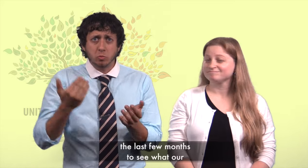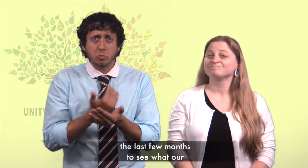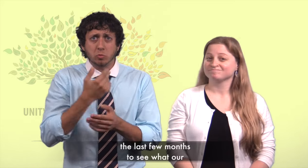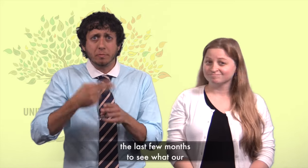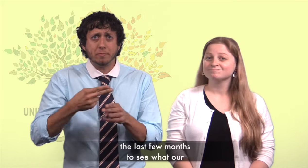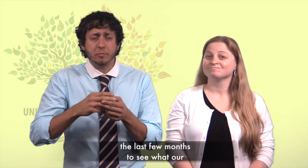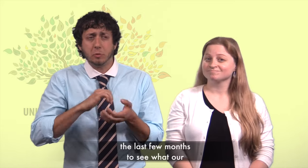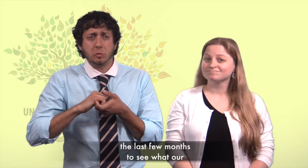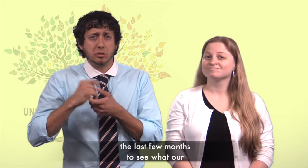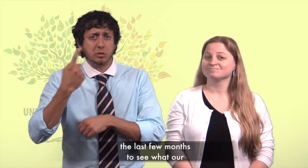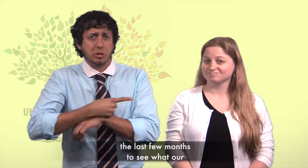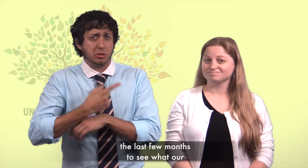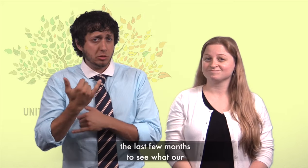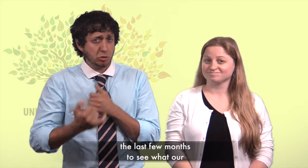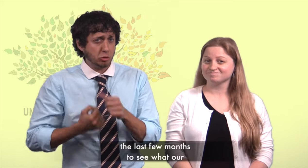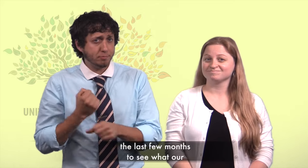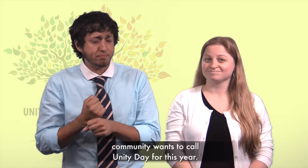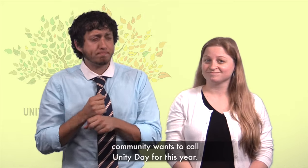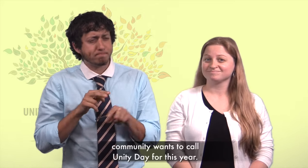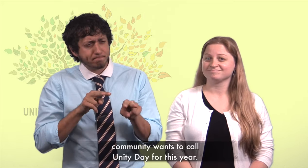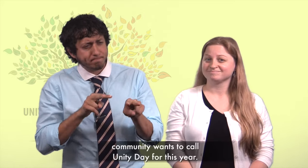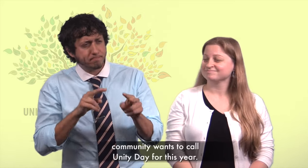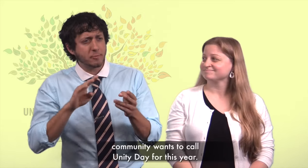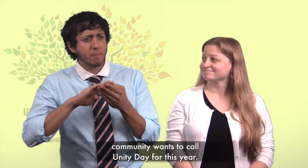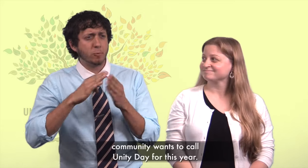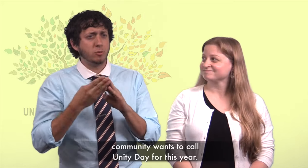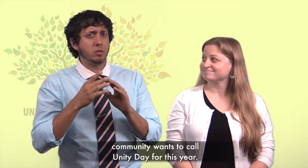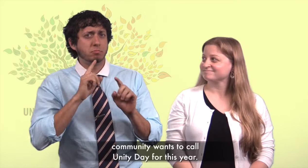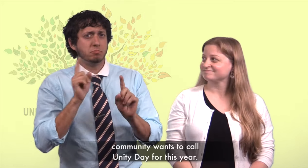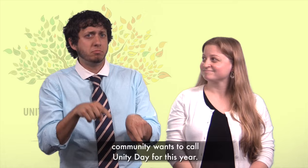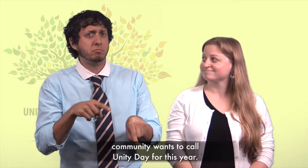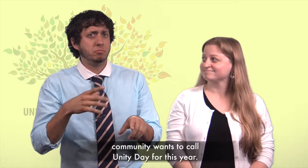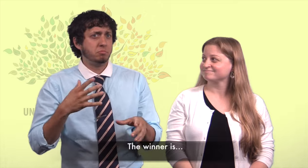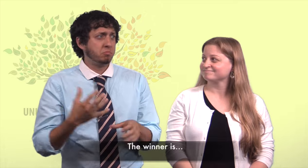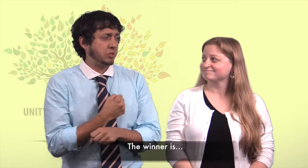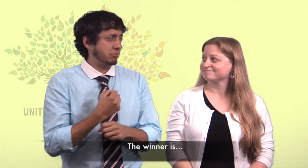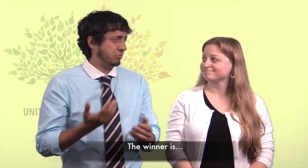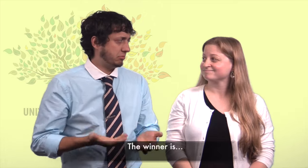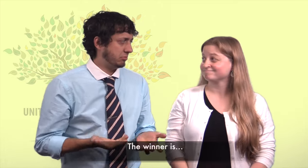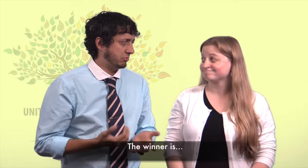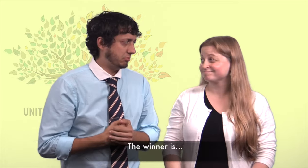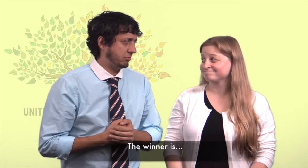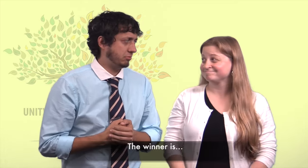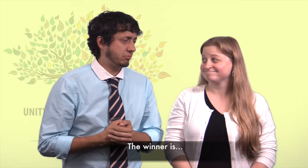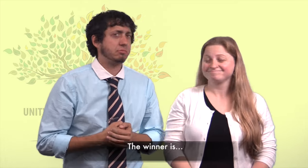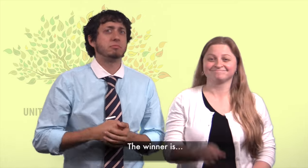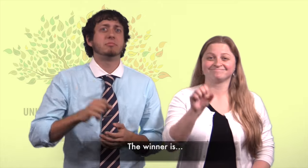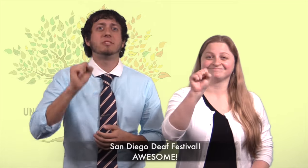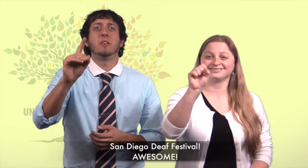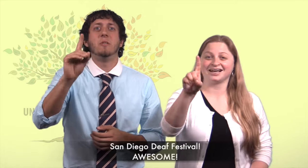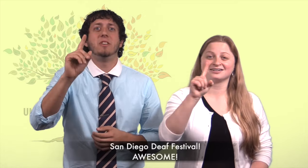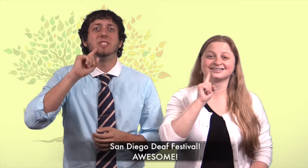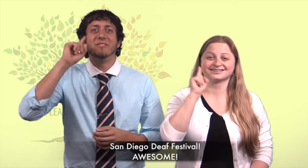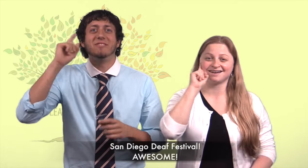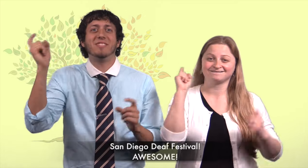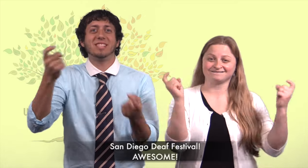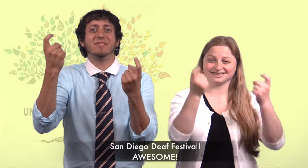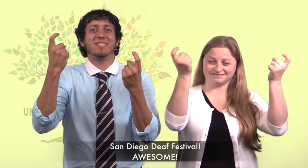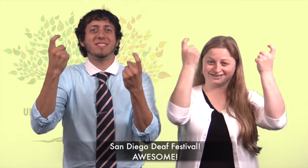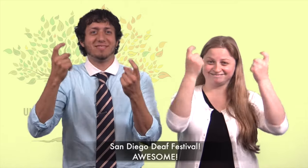monitored the poll that we've taken over the last few months to see what the community wants to call Unity Day for this year. And the winner is